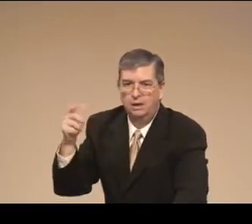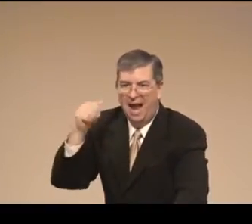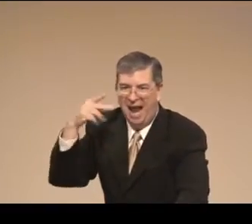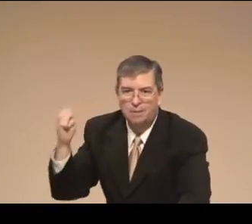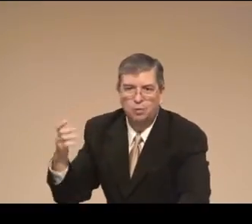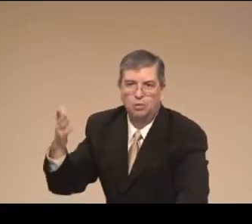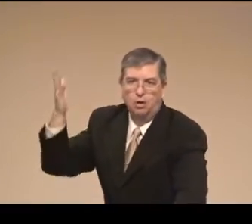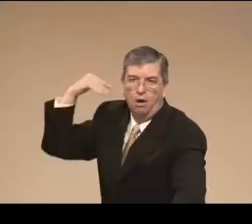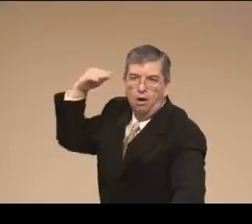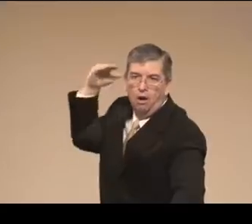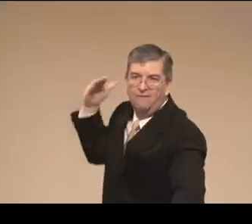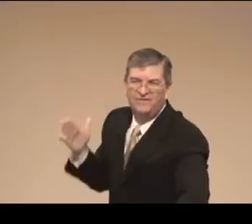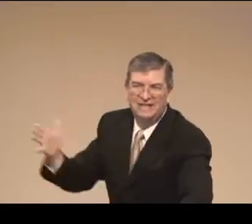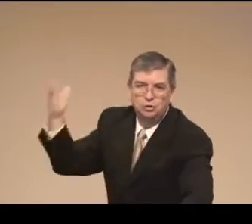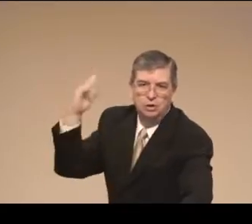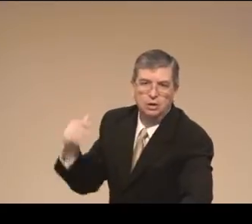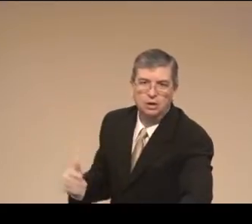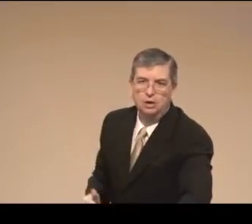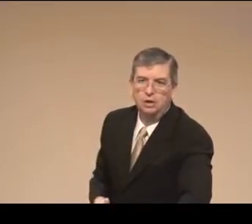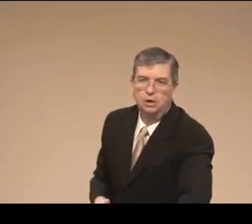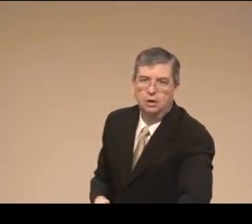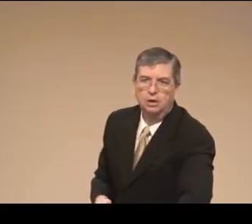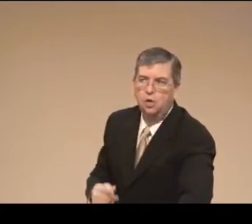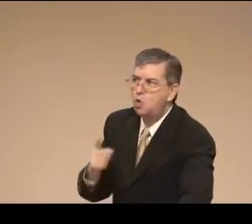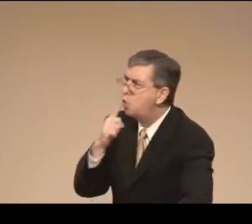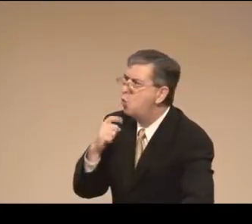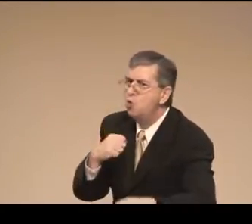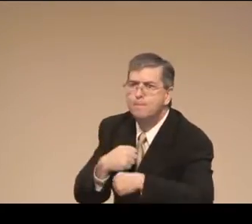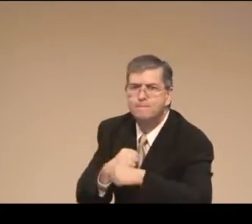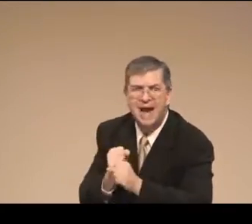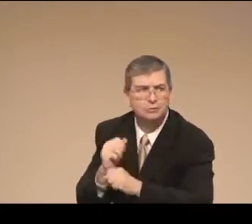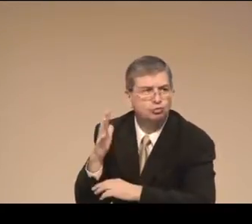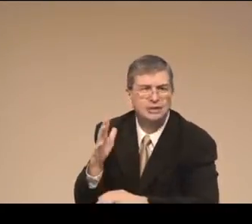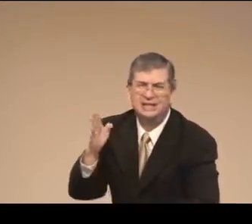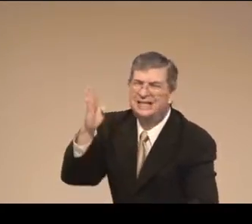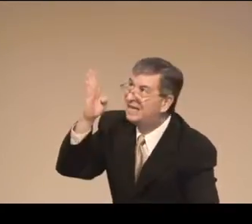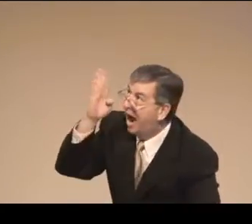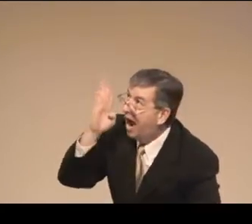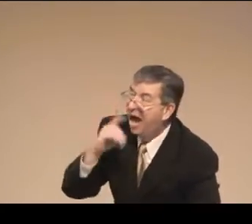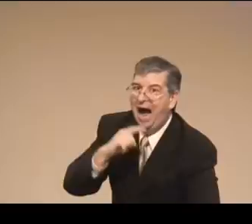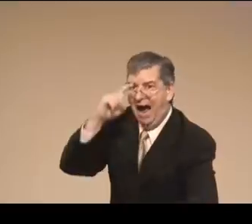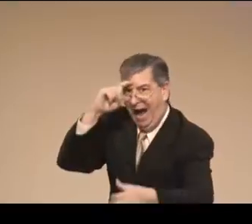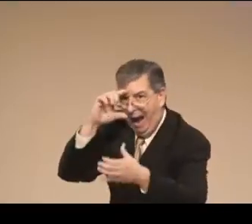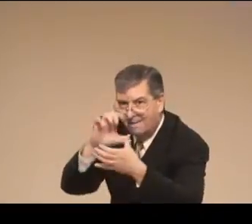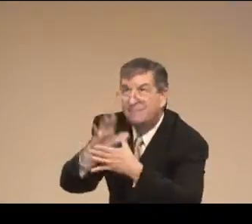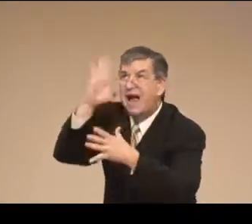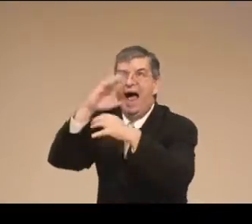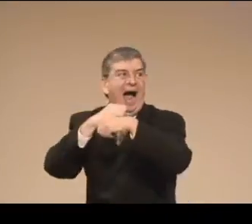That there's no evolution from apes, fish. That God made